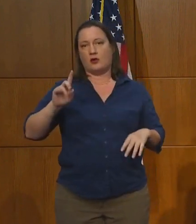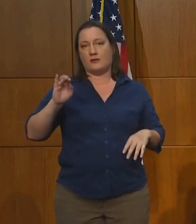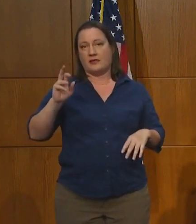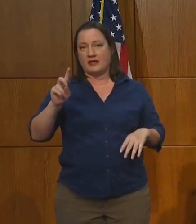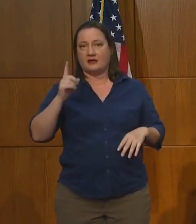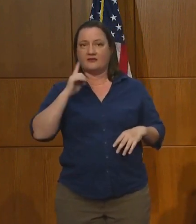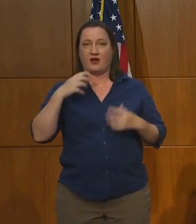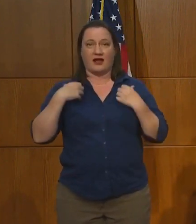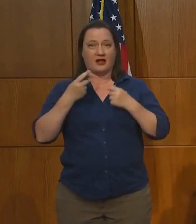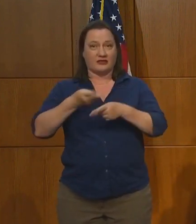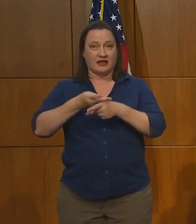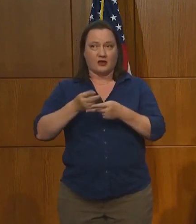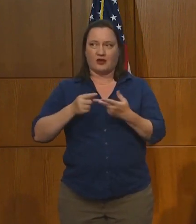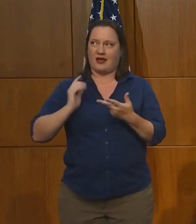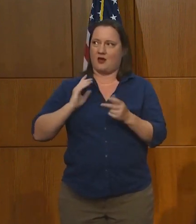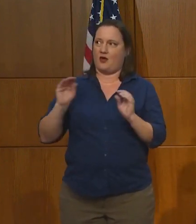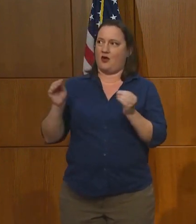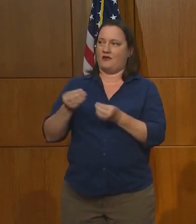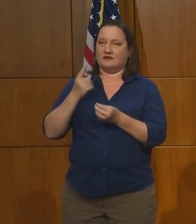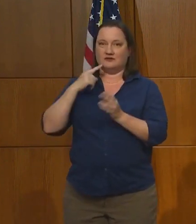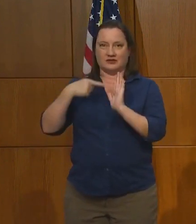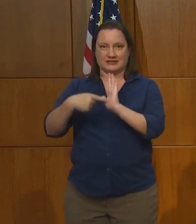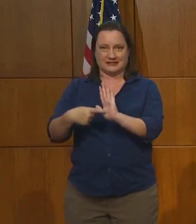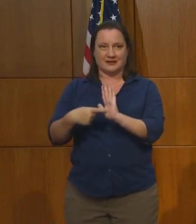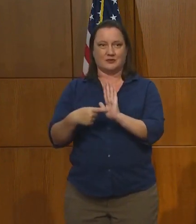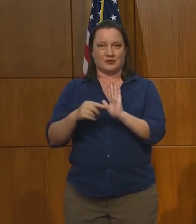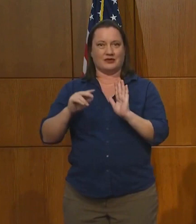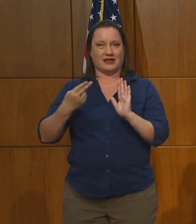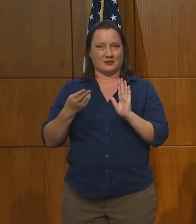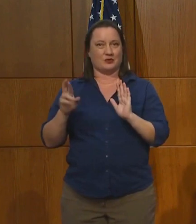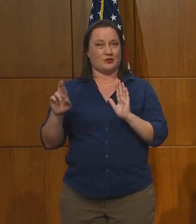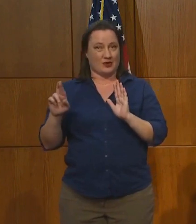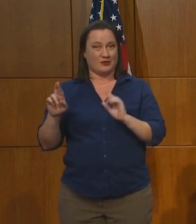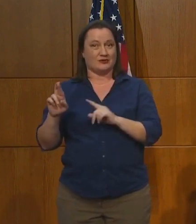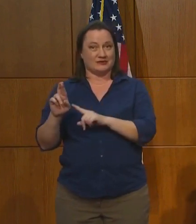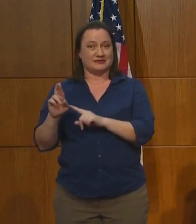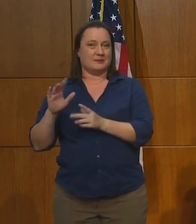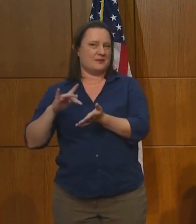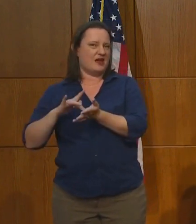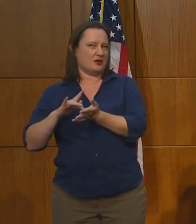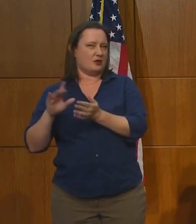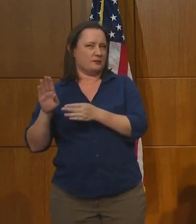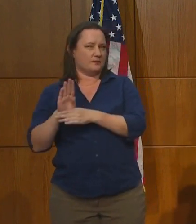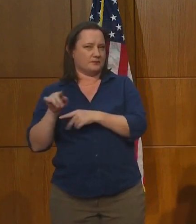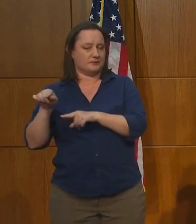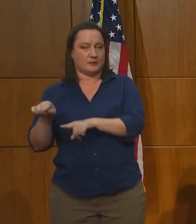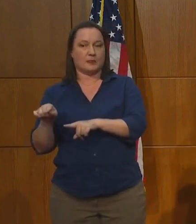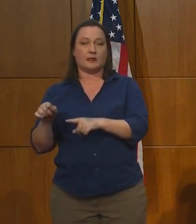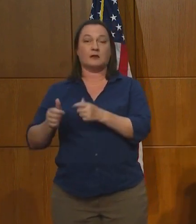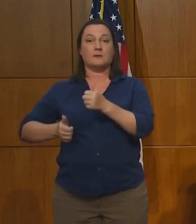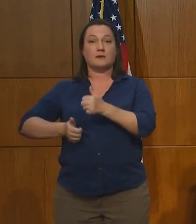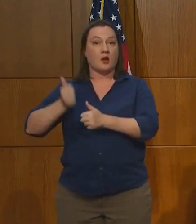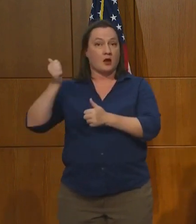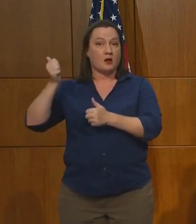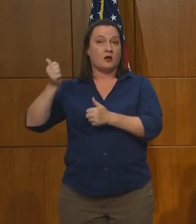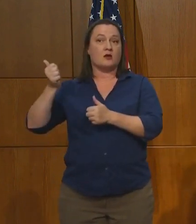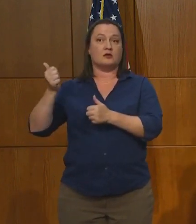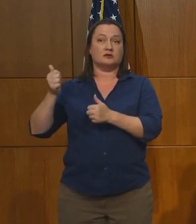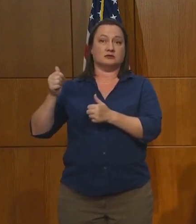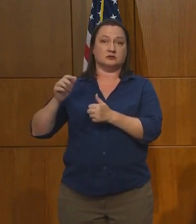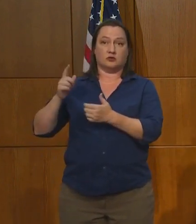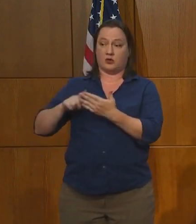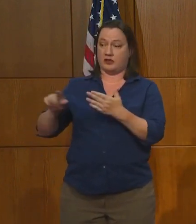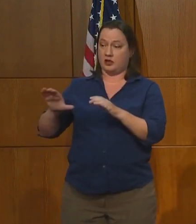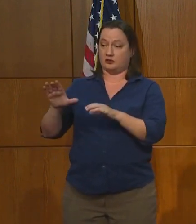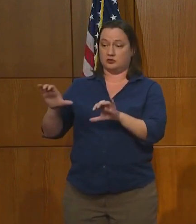care. Our office, for example, in Hampton Roads, our medical office, the great majority of what they're doing